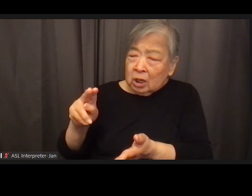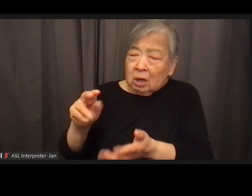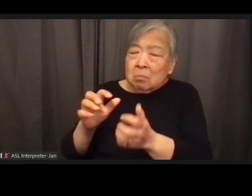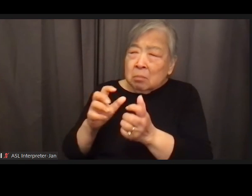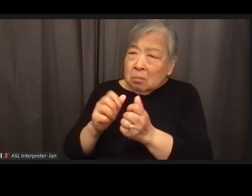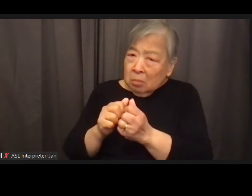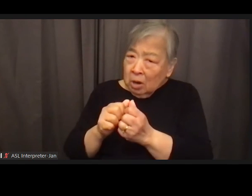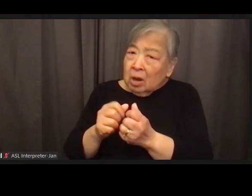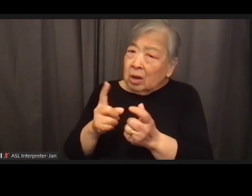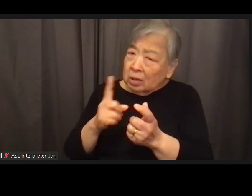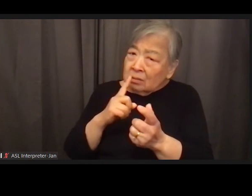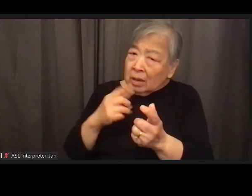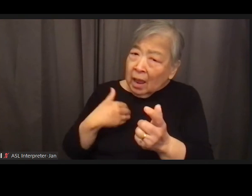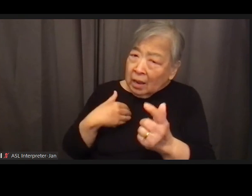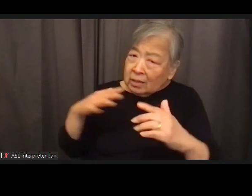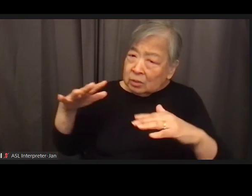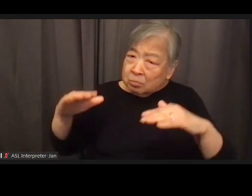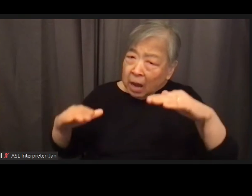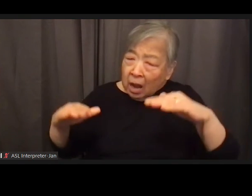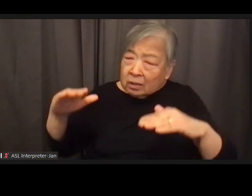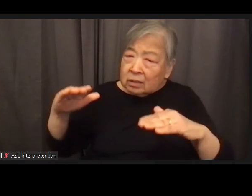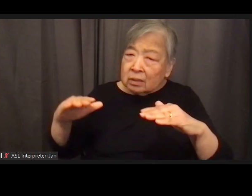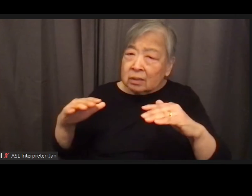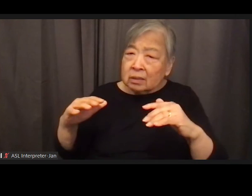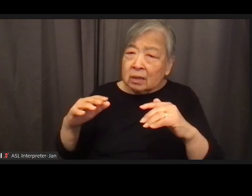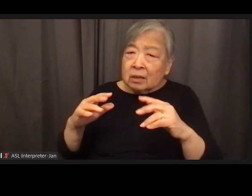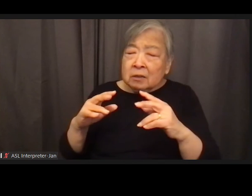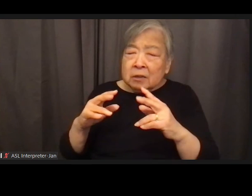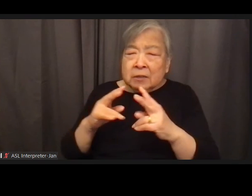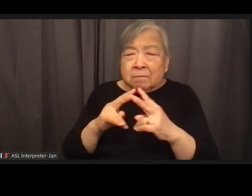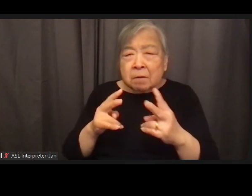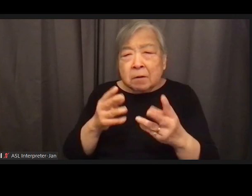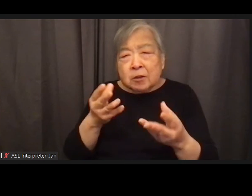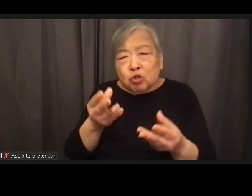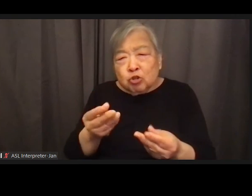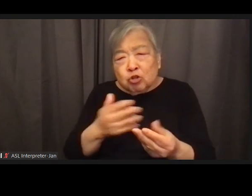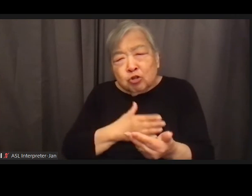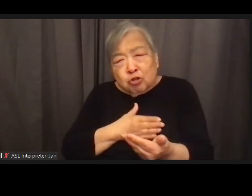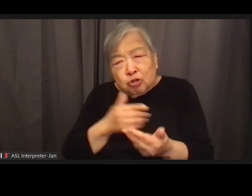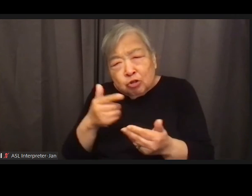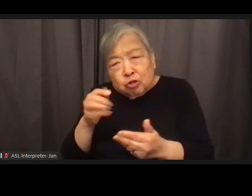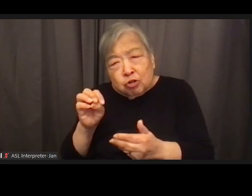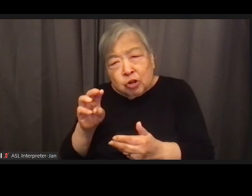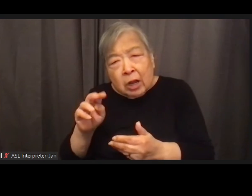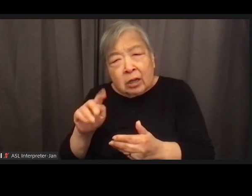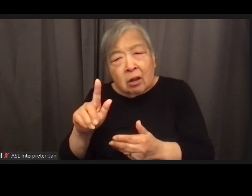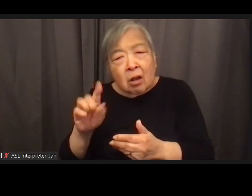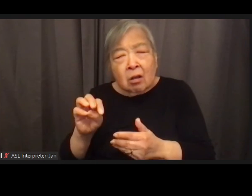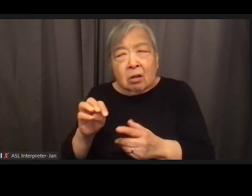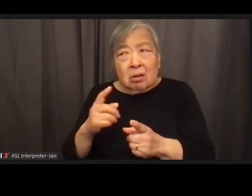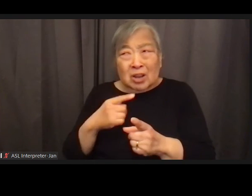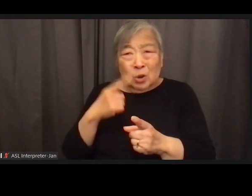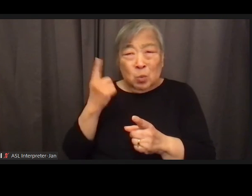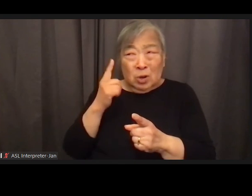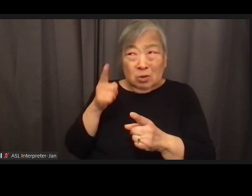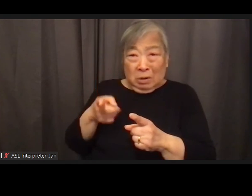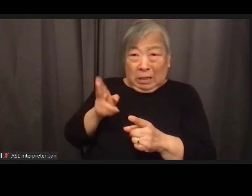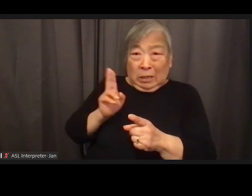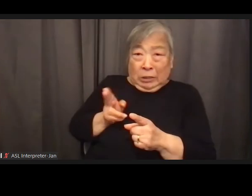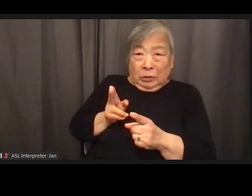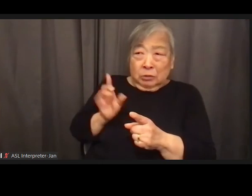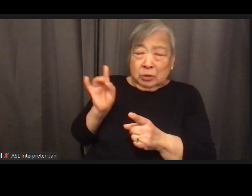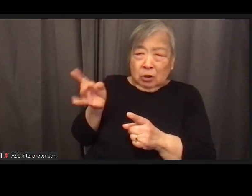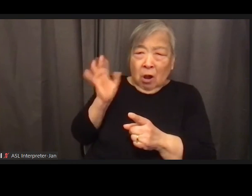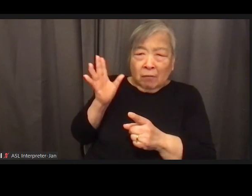balanced and gentle filmmaking that you wonder, with this dreadful history, how